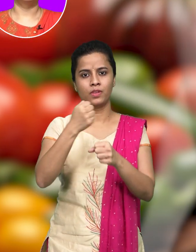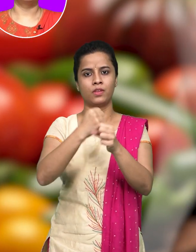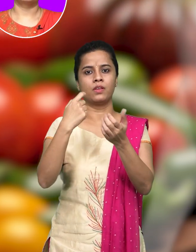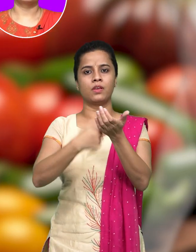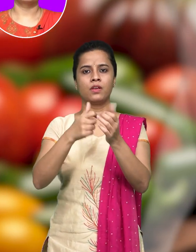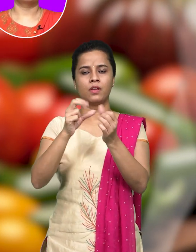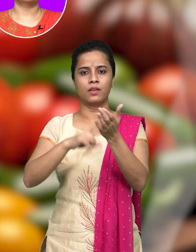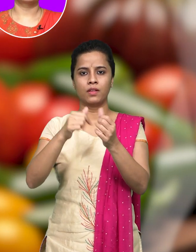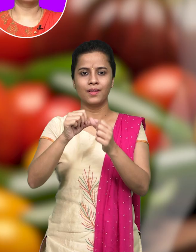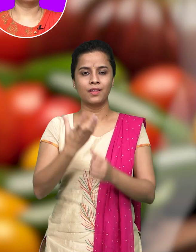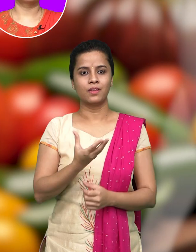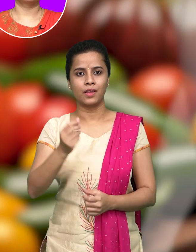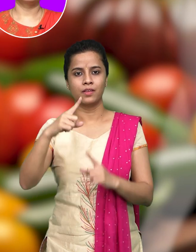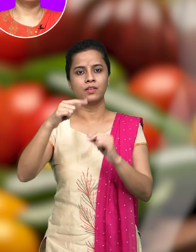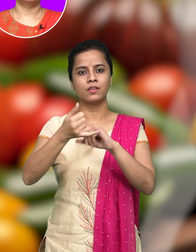stroma.